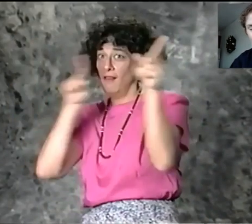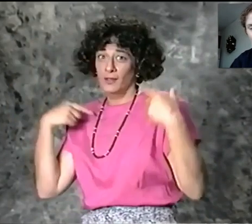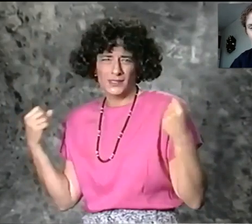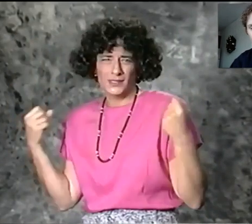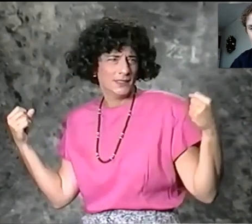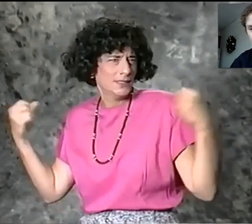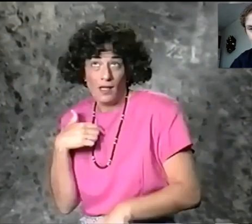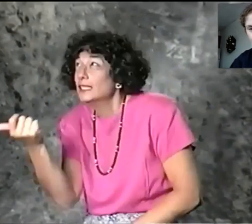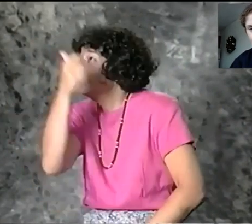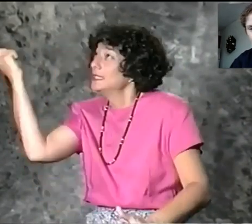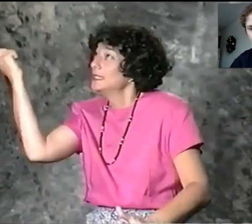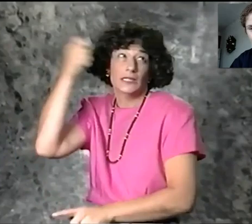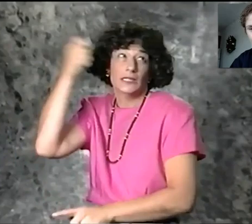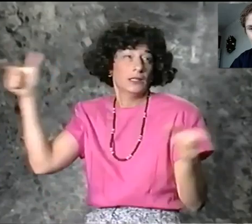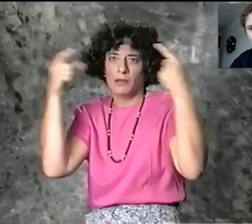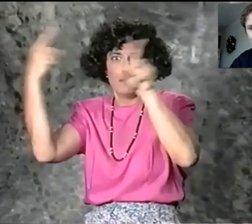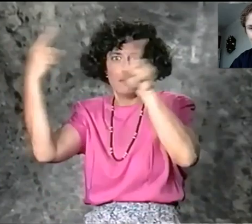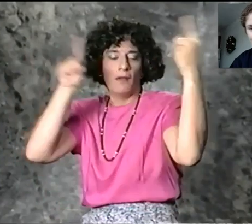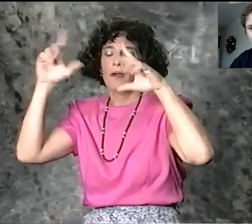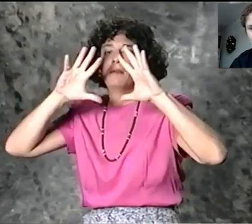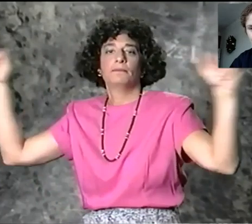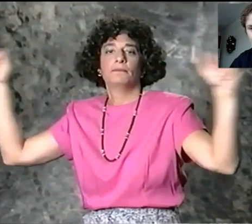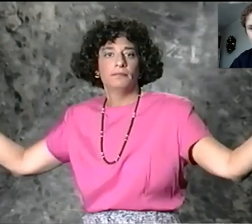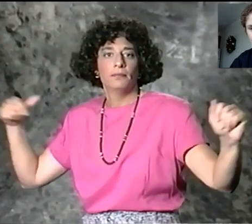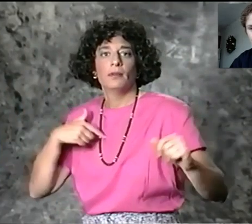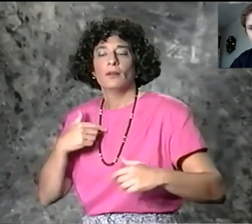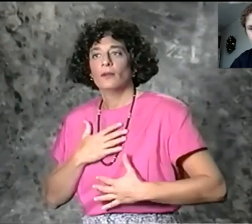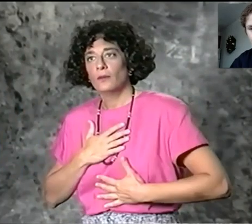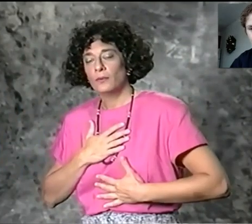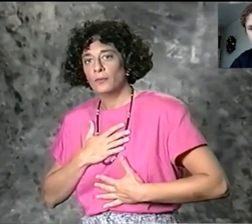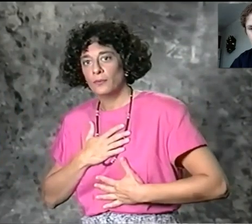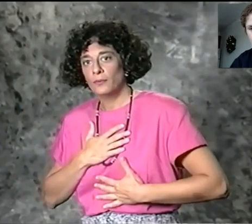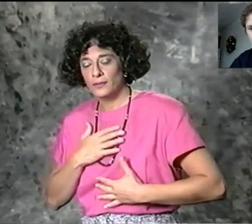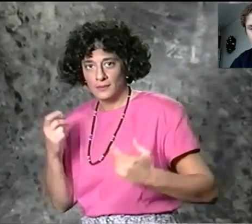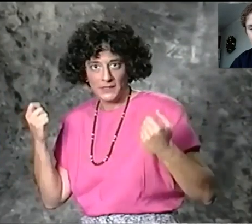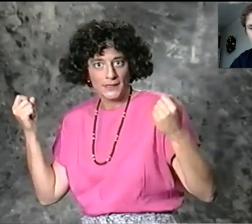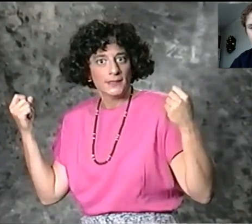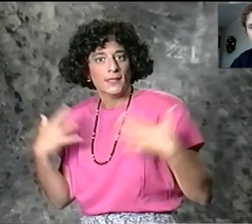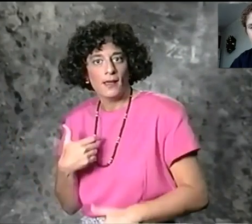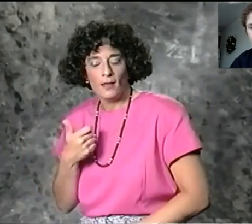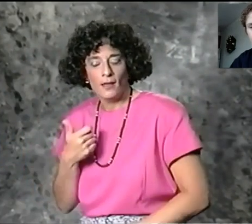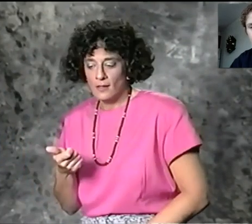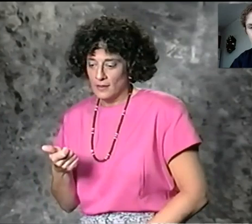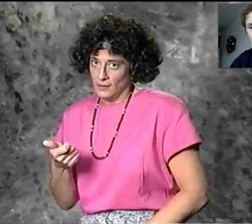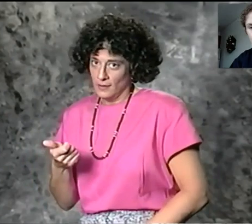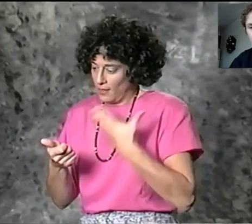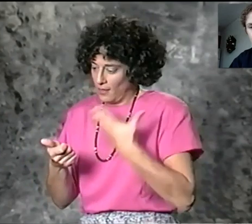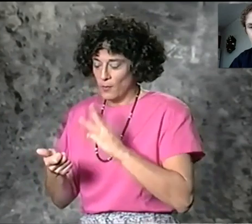while they're swarming around me. But then they finally disappeared, so I feel